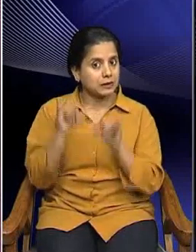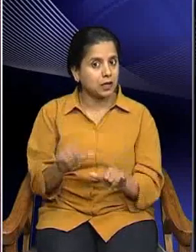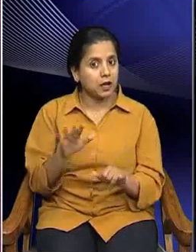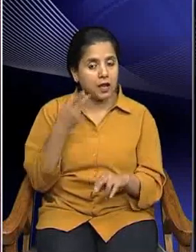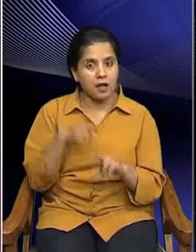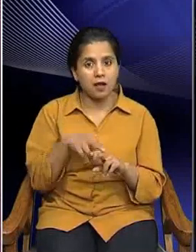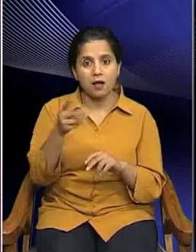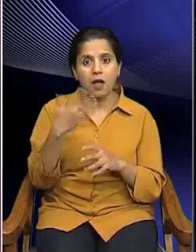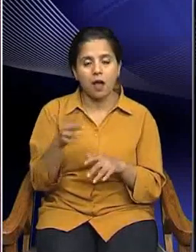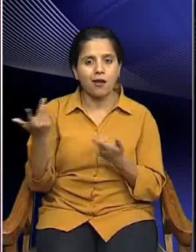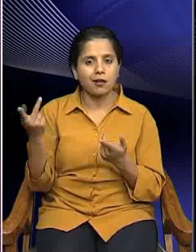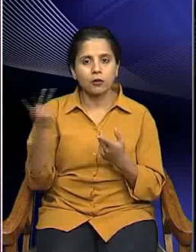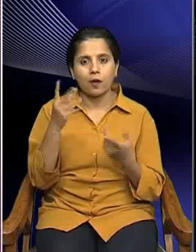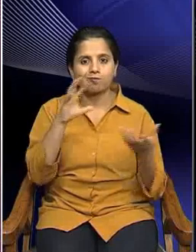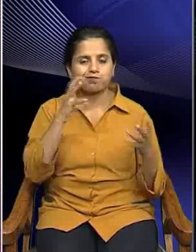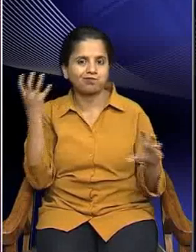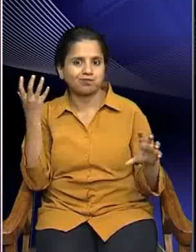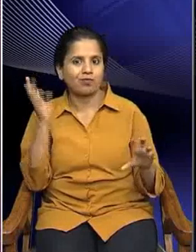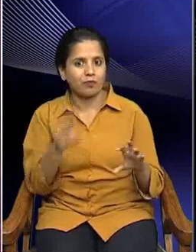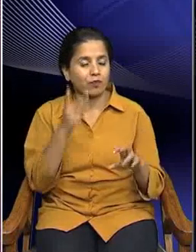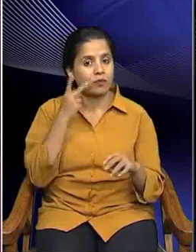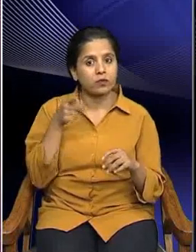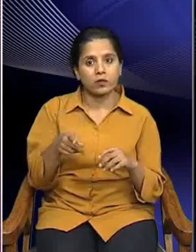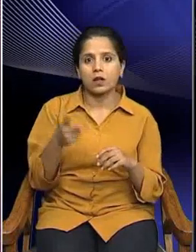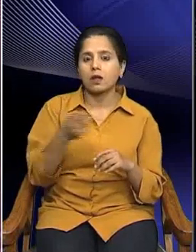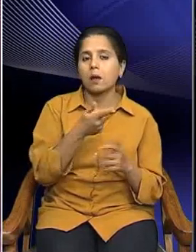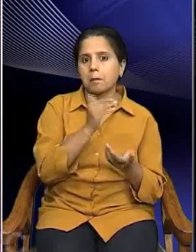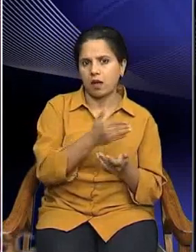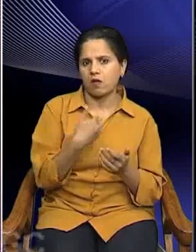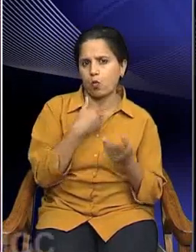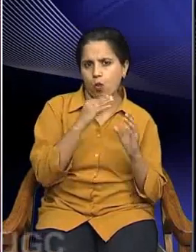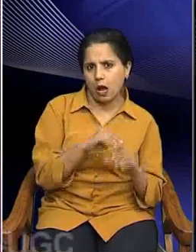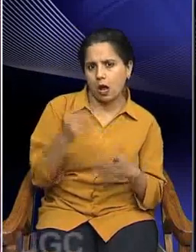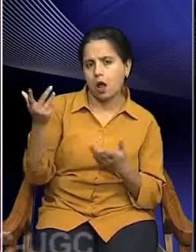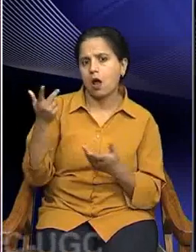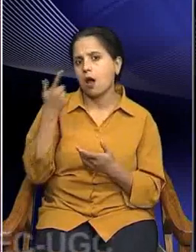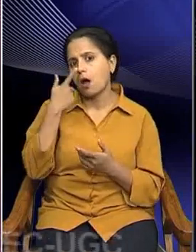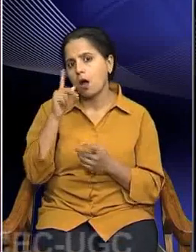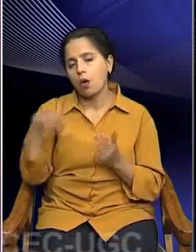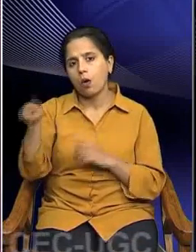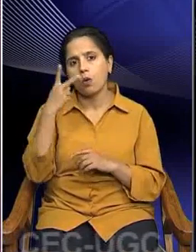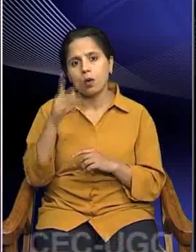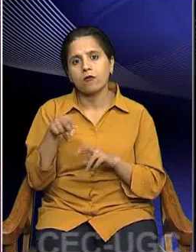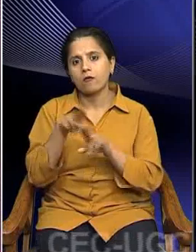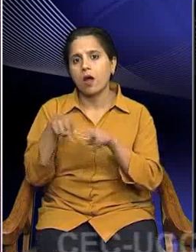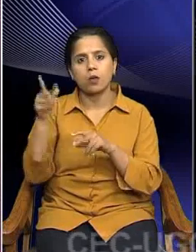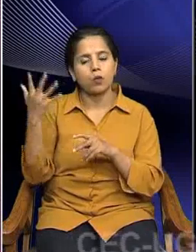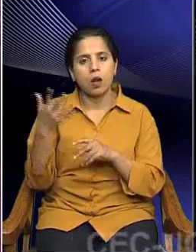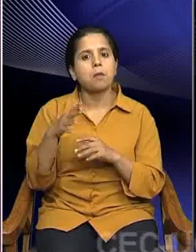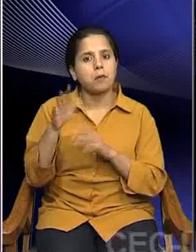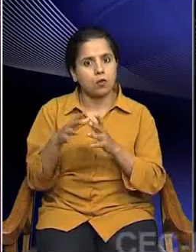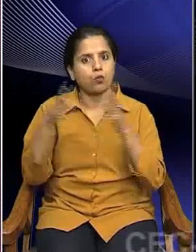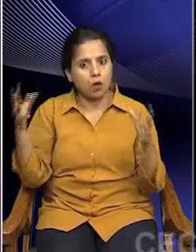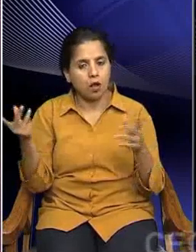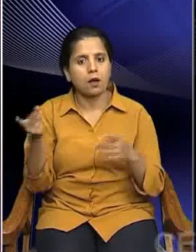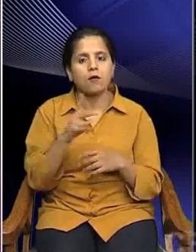is a misalignment in the preferred number of children or the sex composition of the family, then it has